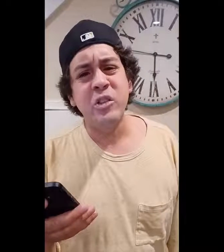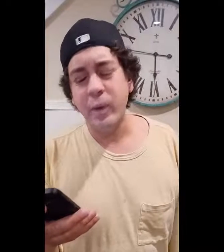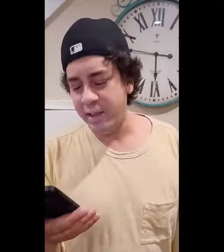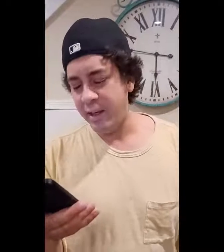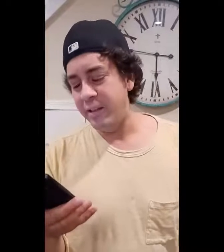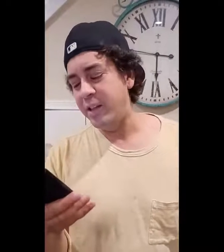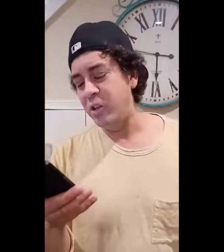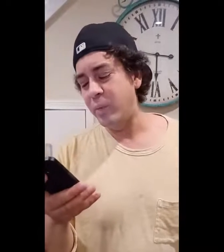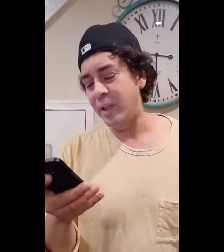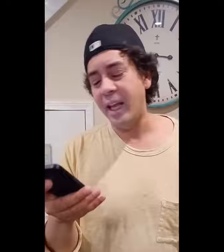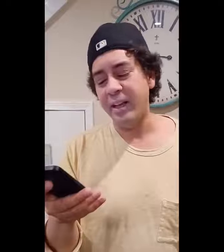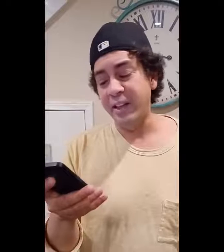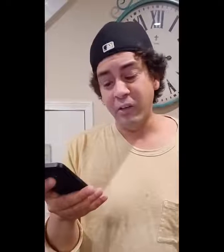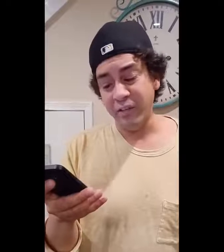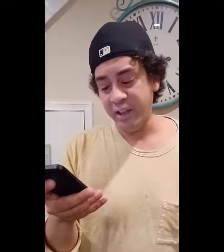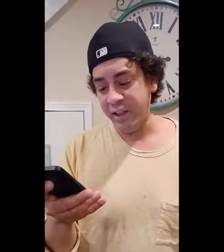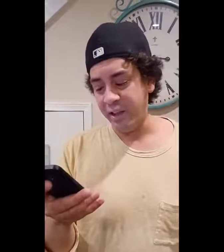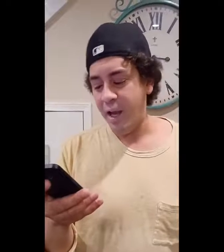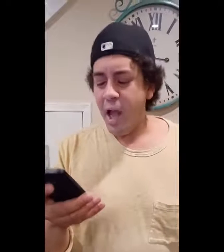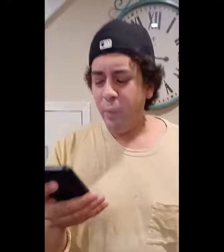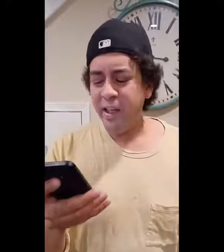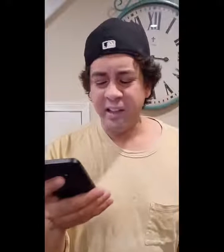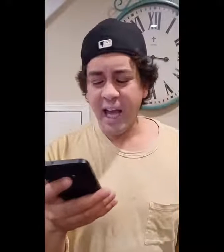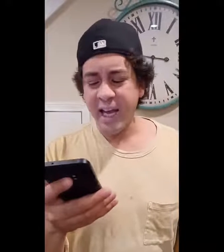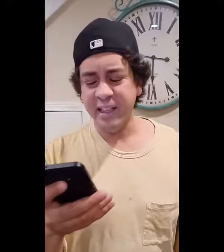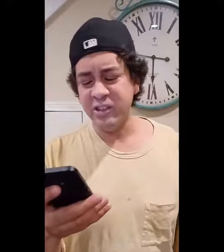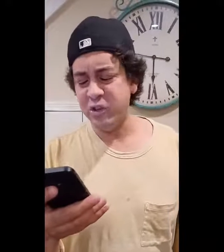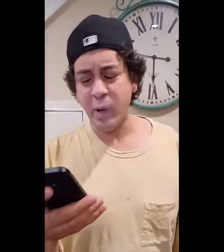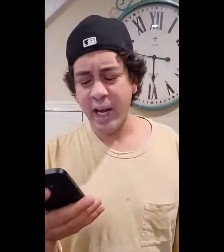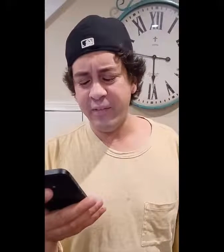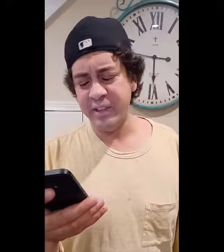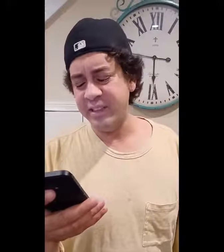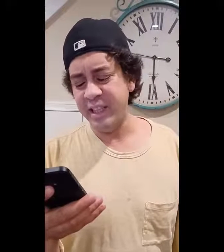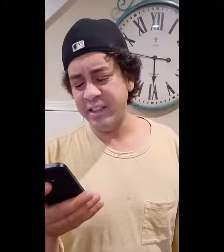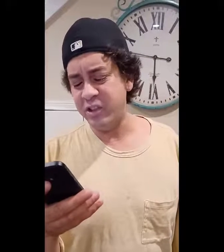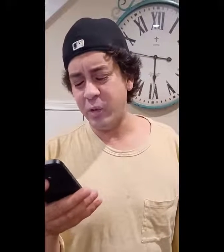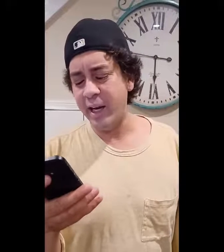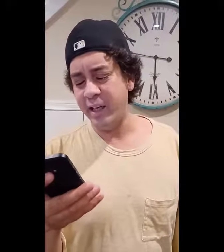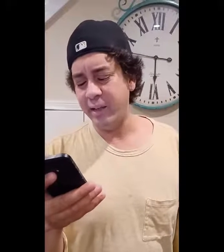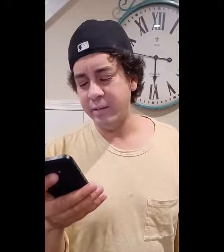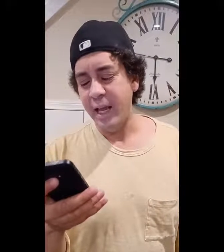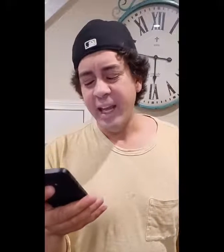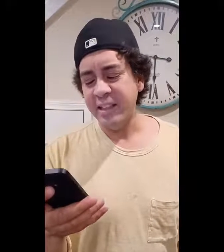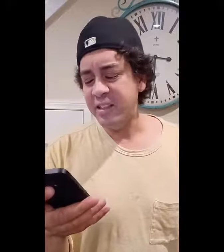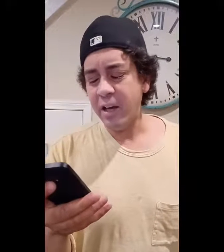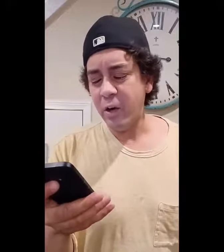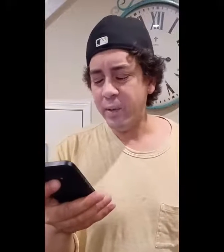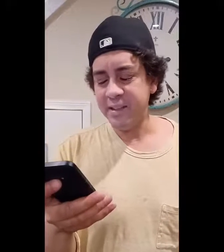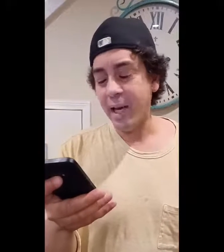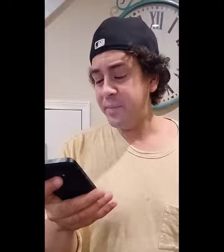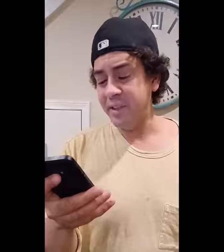Brands don't accentuate the human like a little thinking. We glide and strive to stay striding. It's not always kept in the